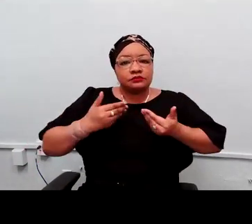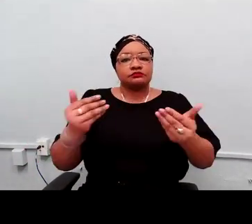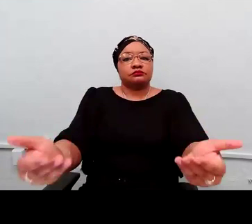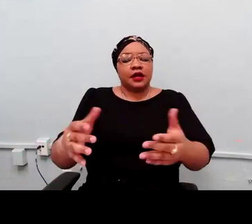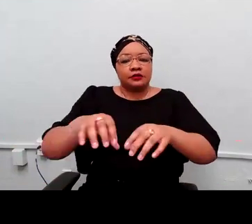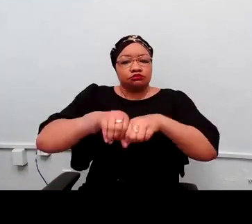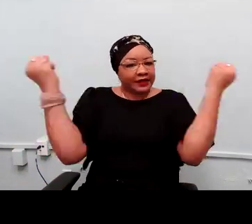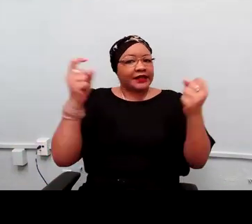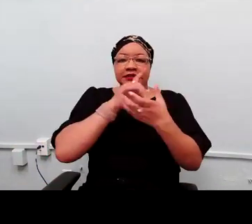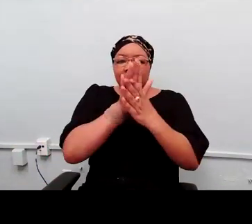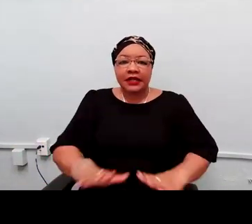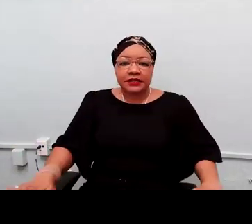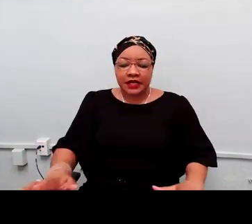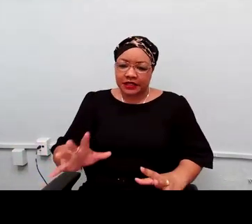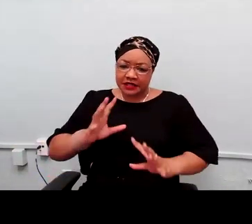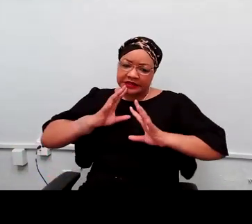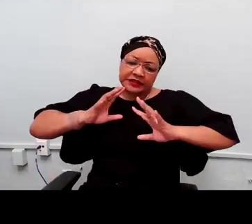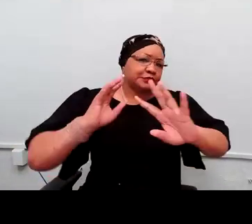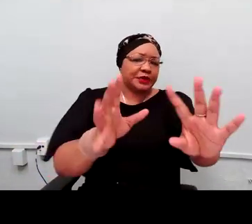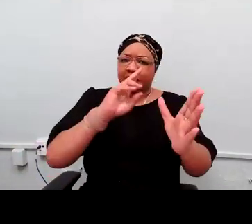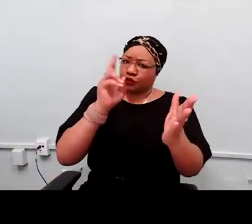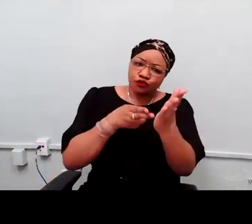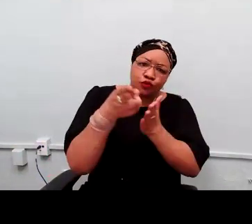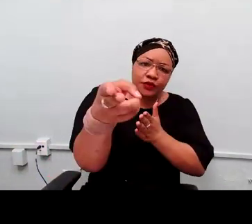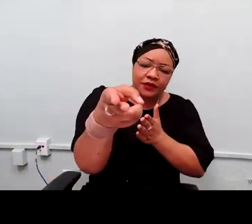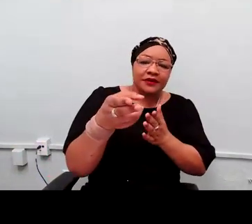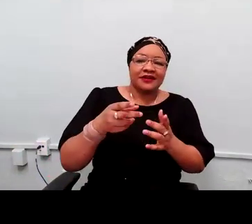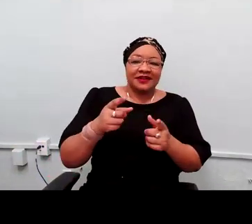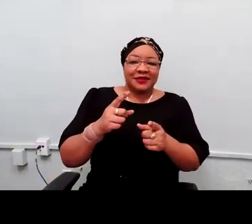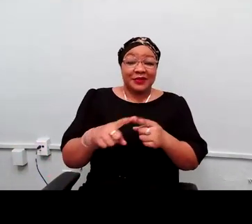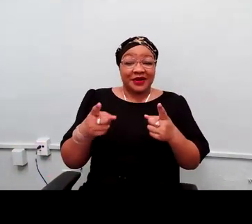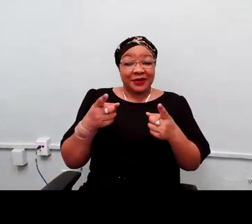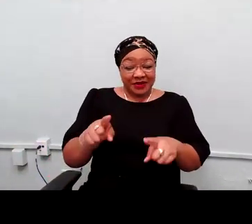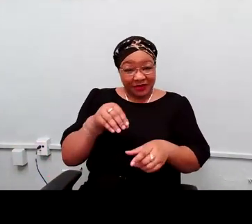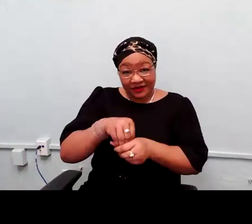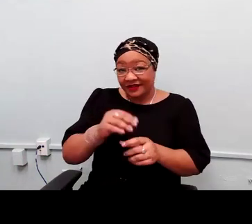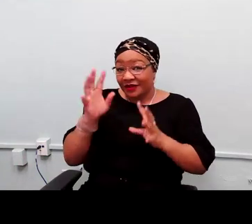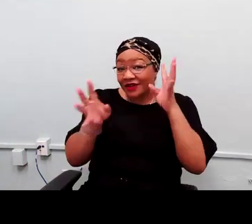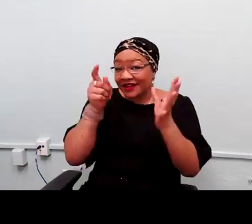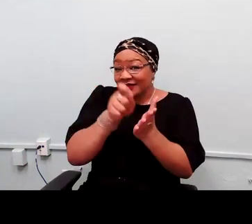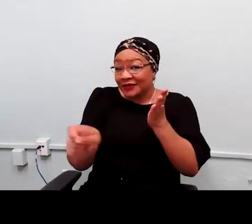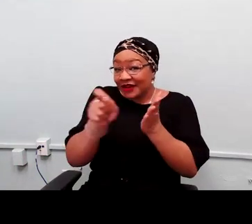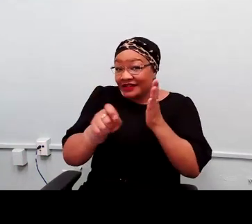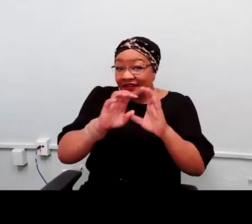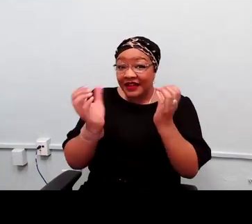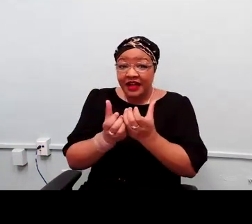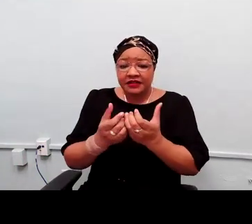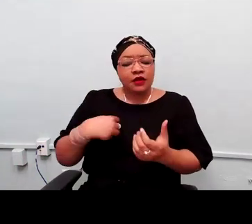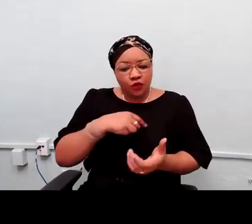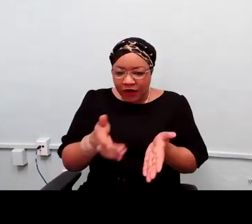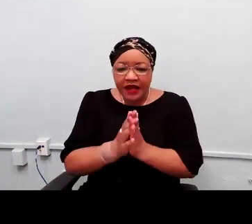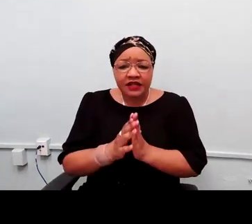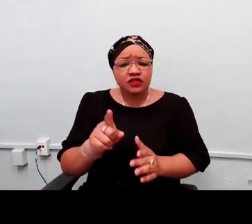And it all sounds really good, but then as a writer, you're put into a creative writing class and you're asked to bring it. You're asked to just be who you